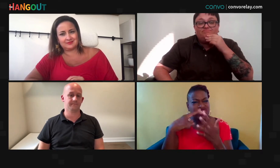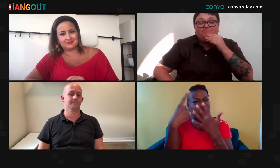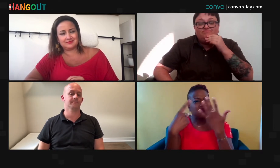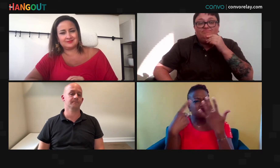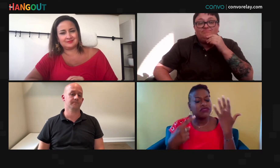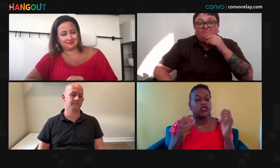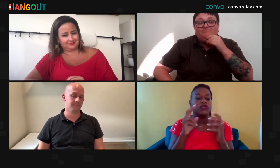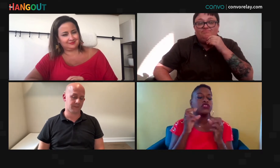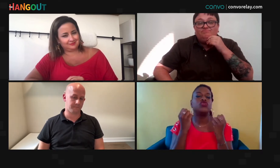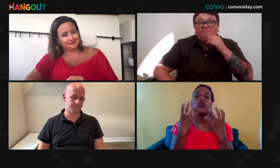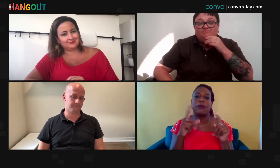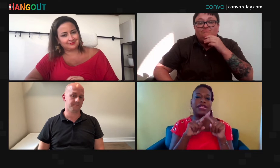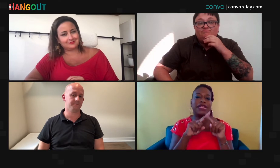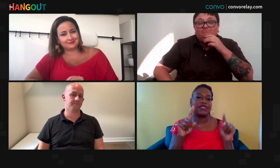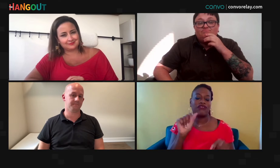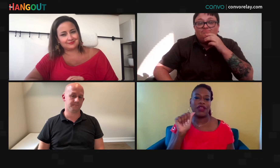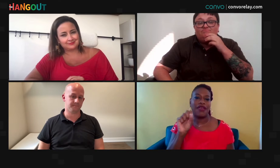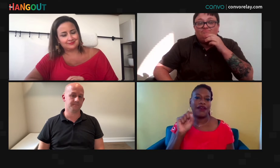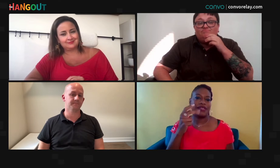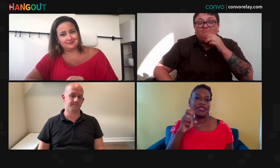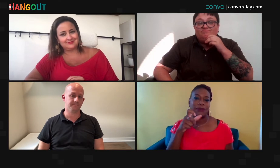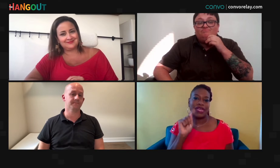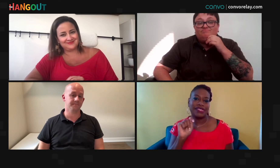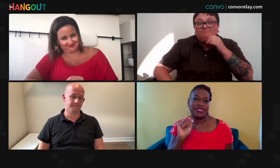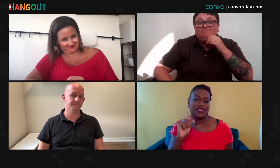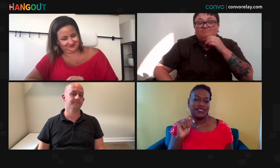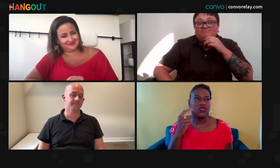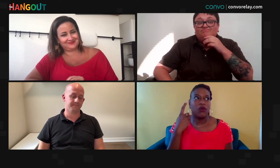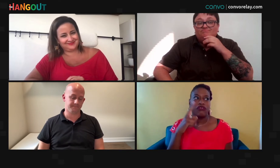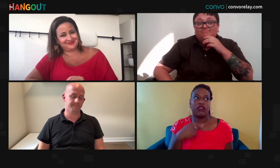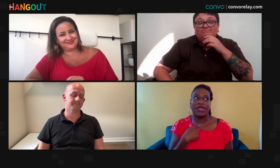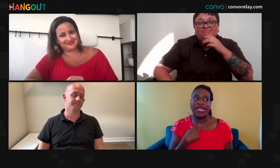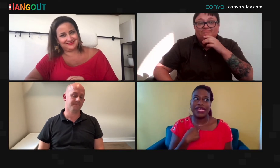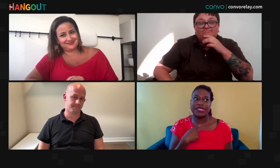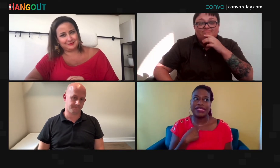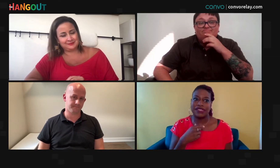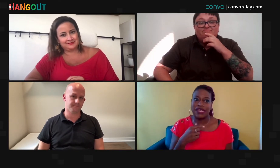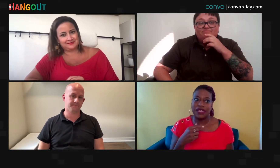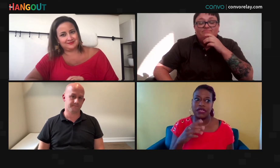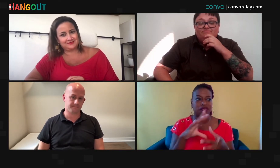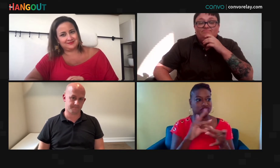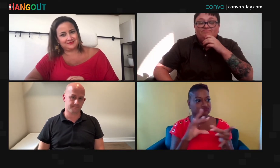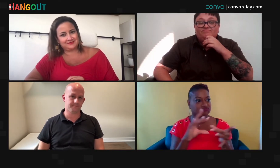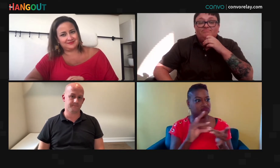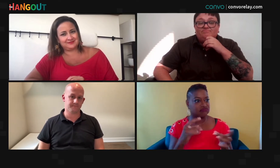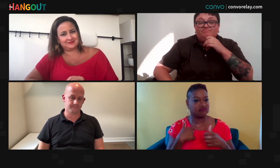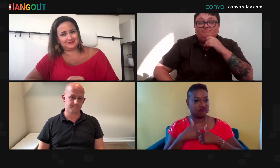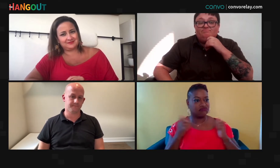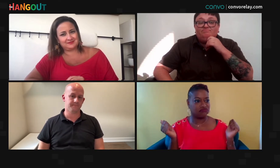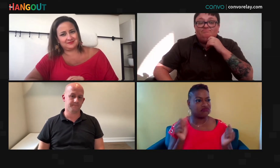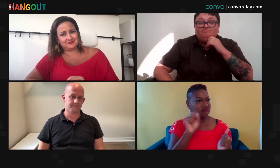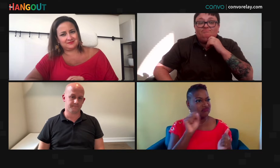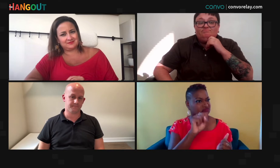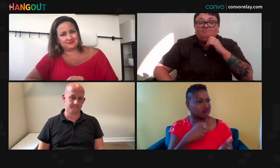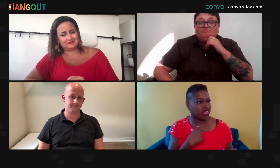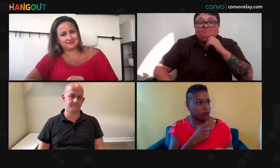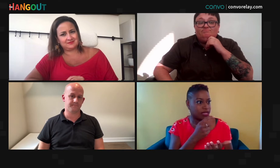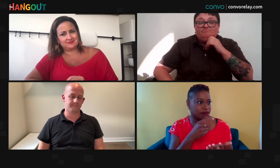And I become a better person in general. There's so many things, so many different aspects that go along with that. So when I disclose